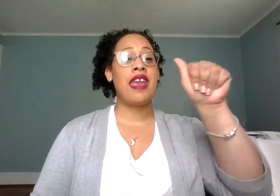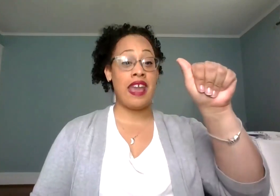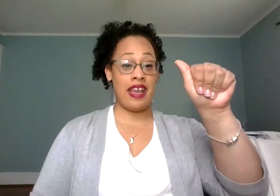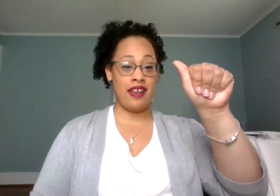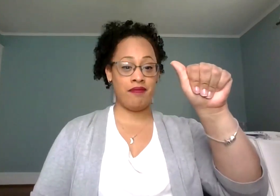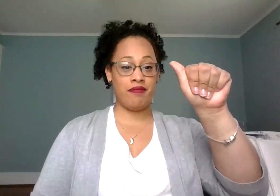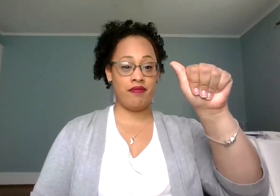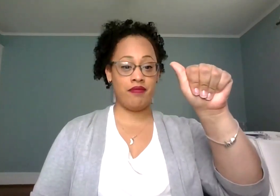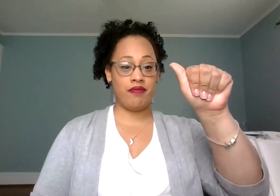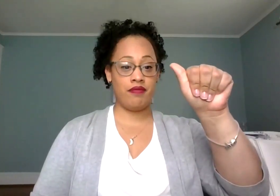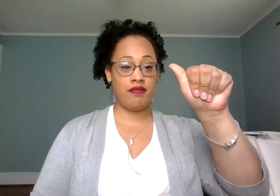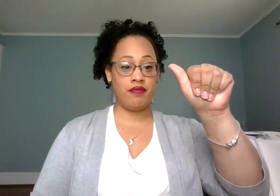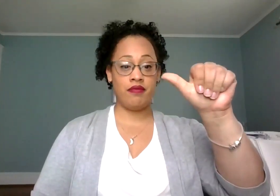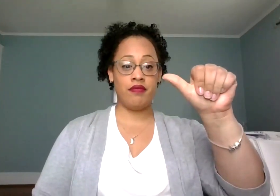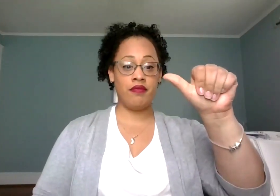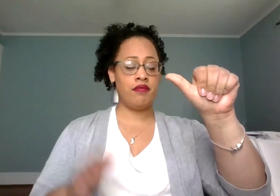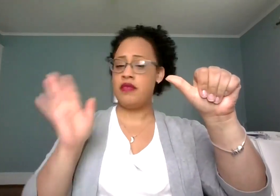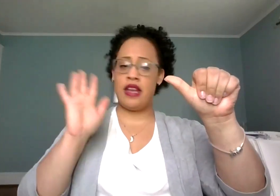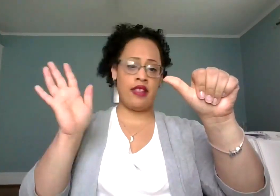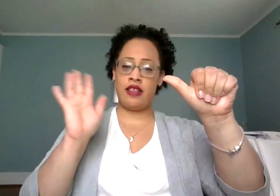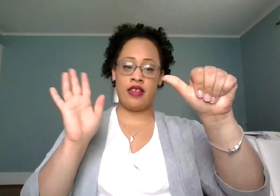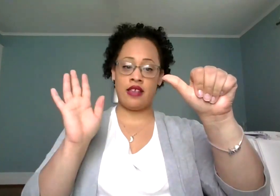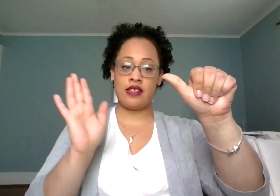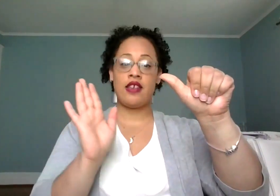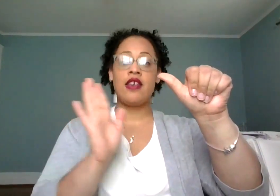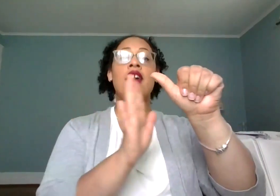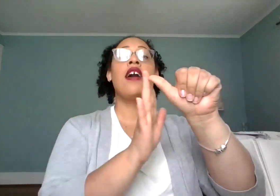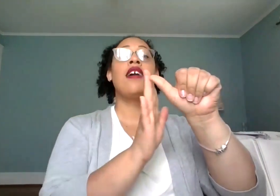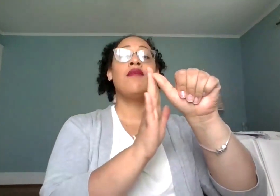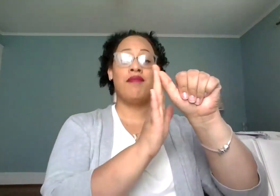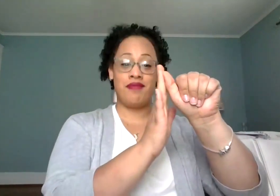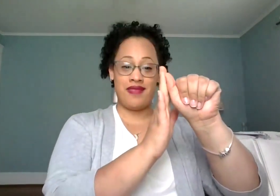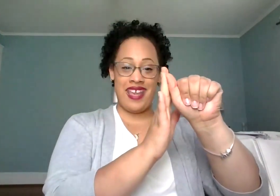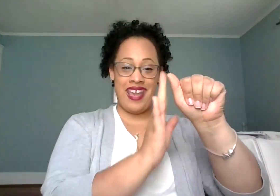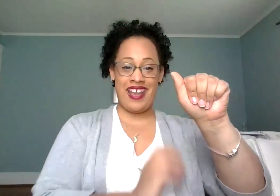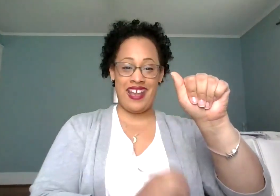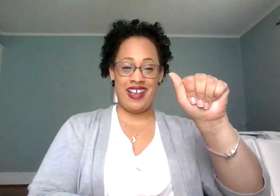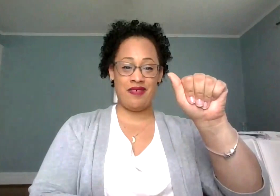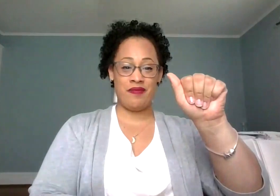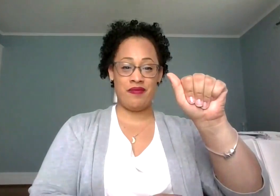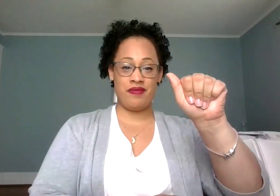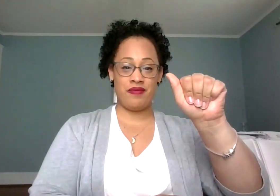A. Not like this. A.